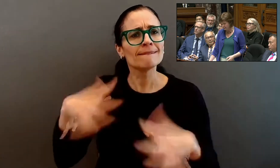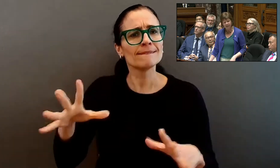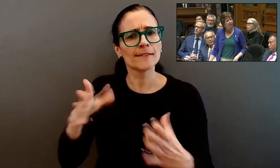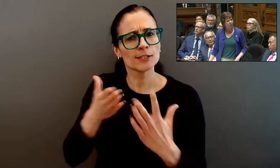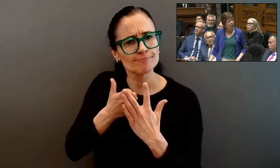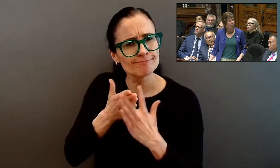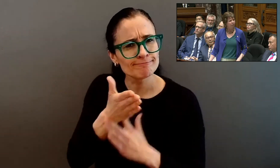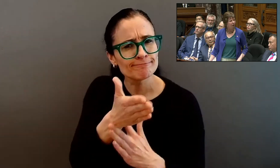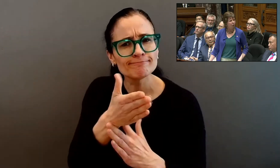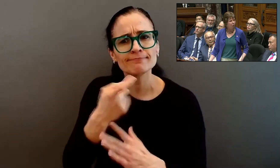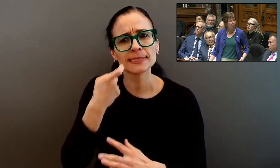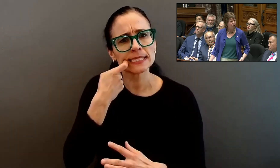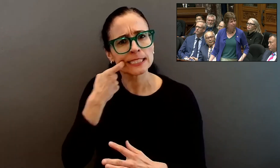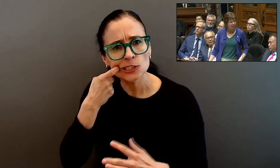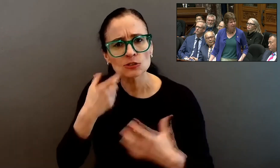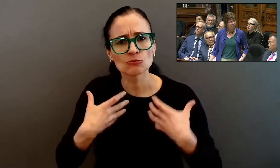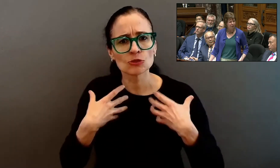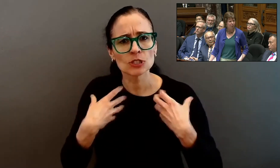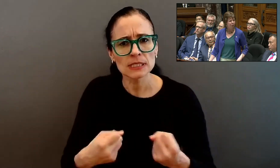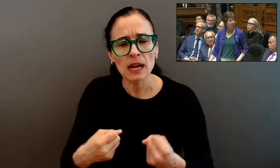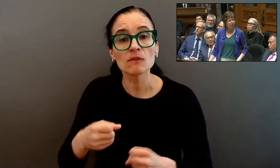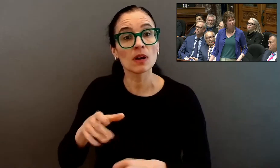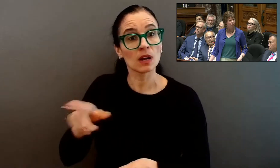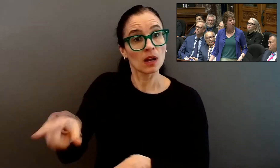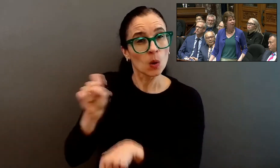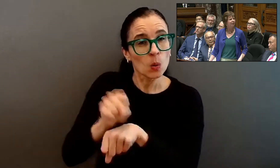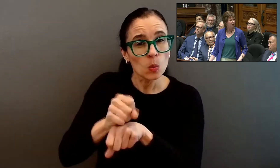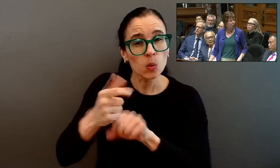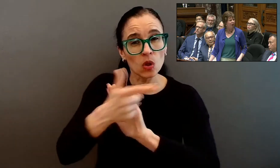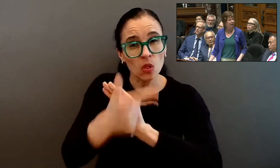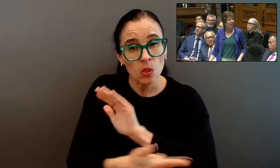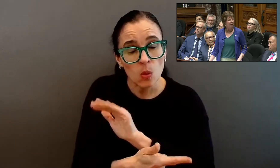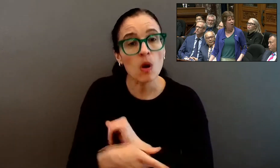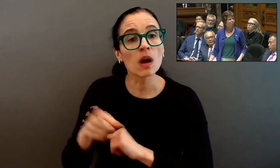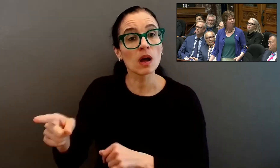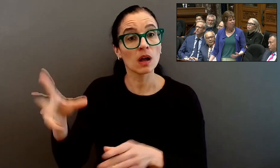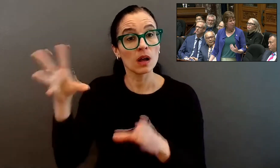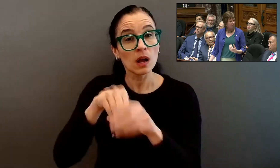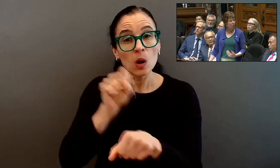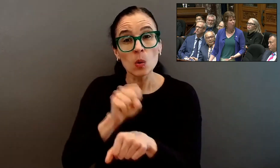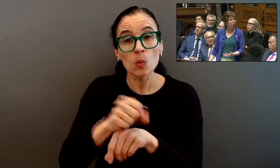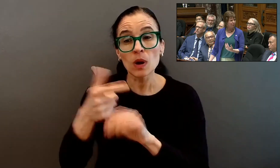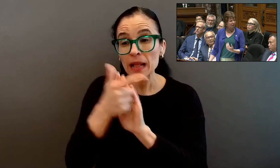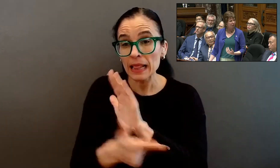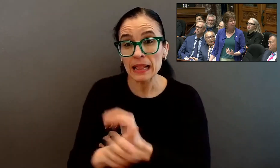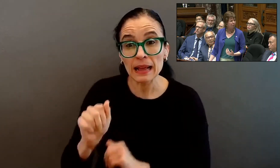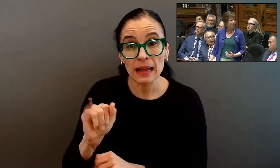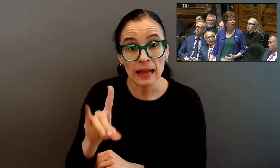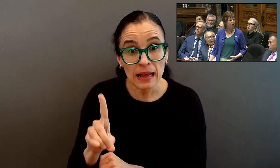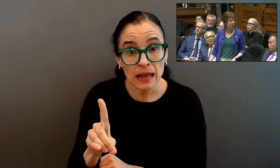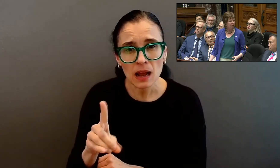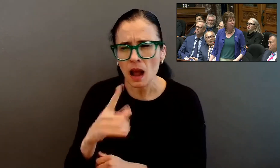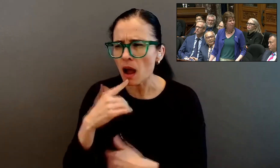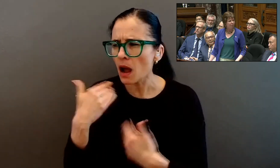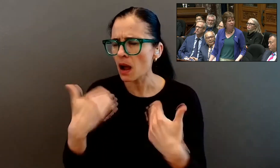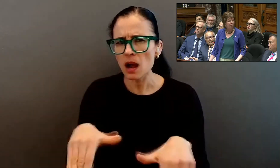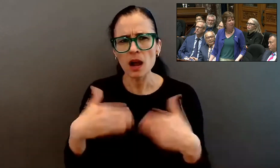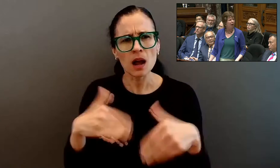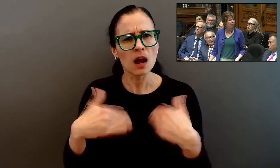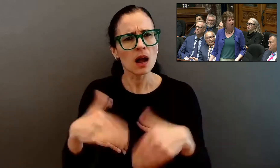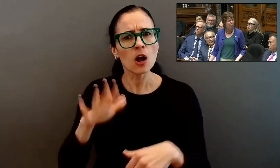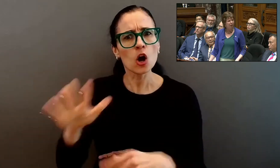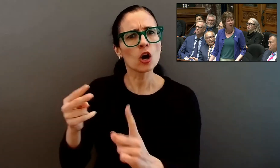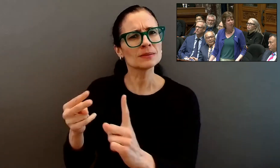legal aid. These are all valuable perspectives that he brings to the work. That's why both myself as Minister and all the members